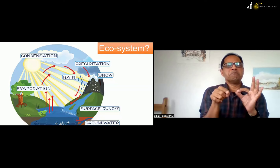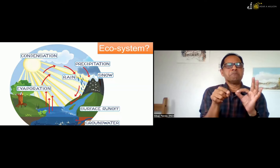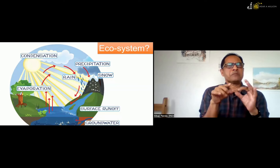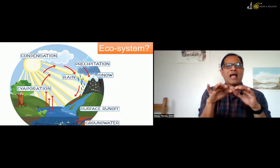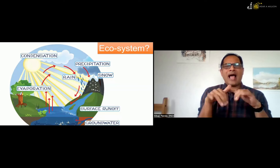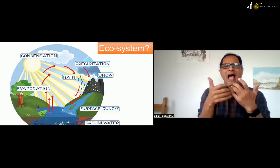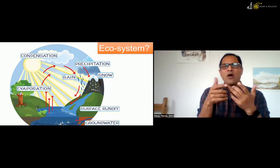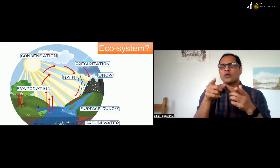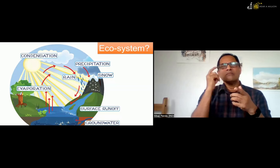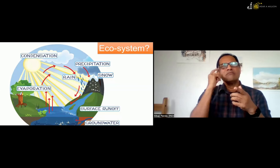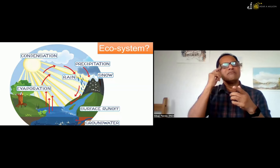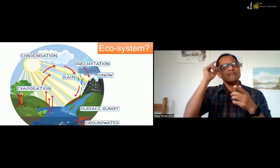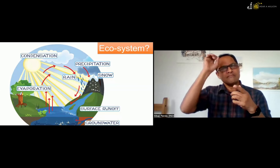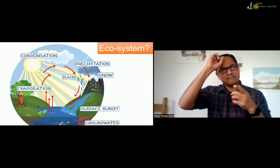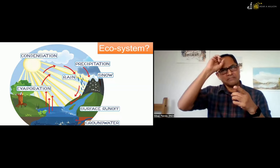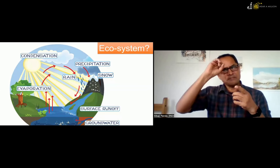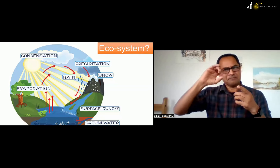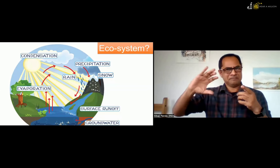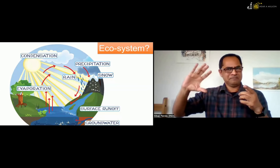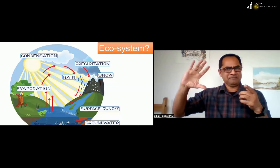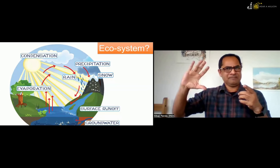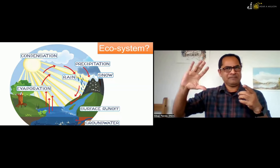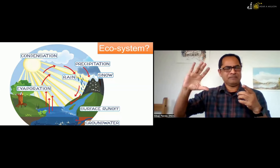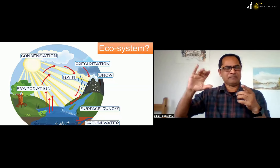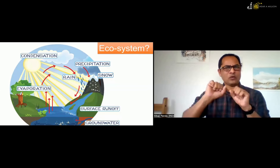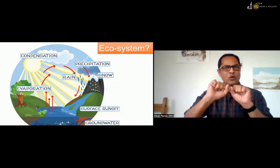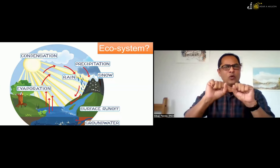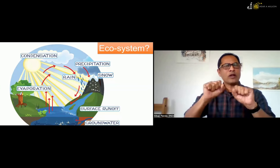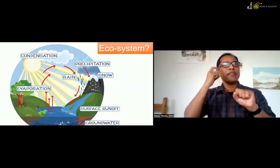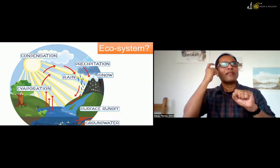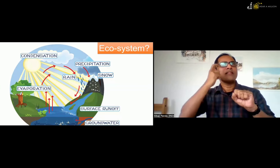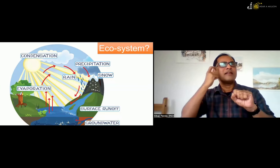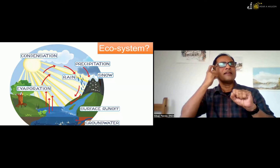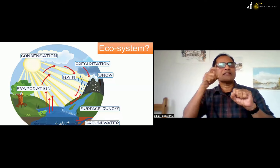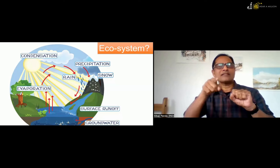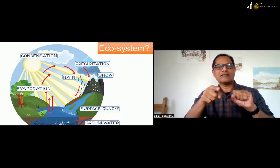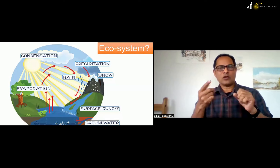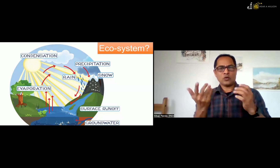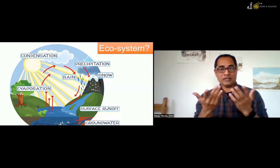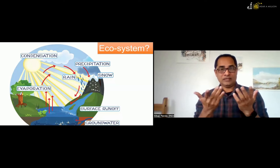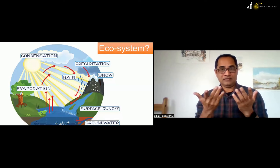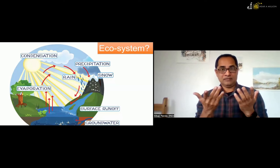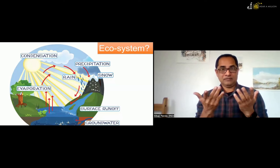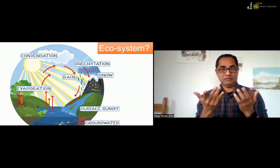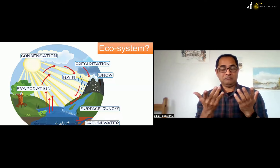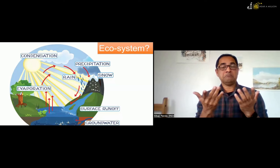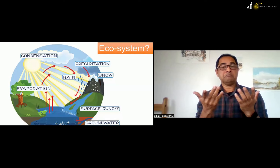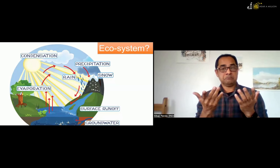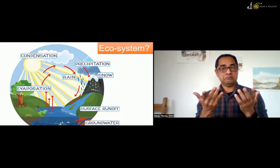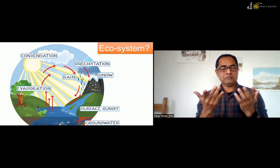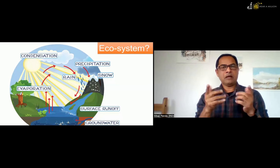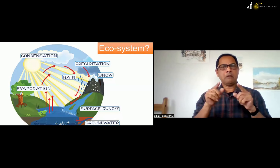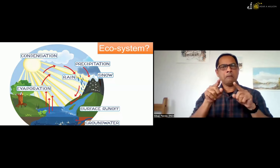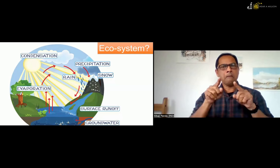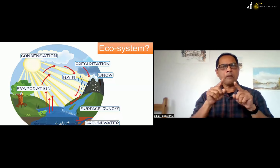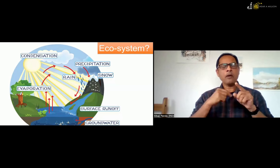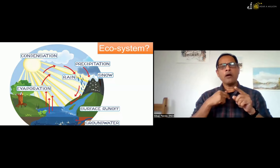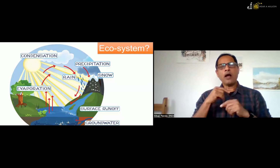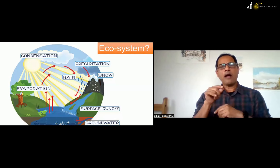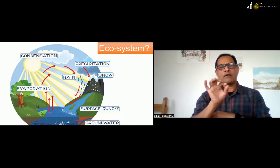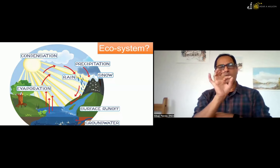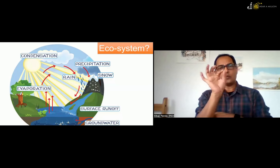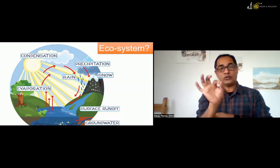to the deaf education system? So, you know, in your mind, what do you